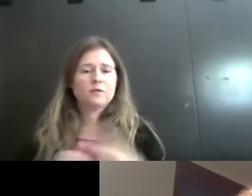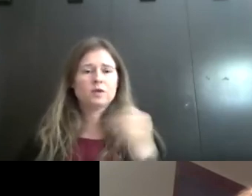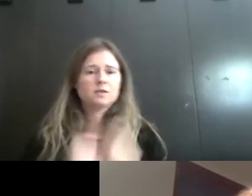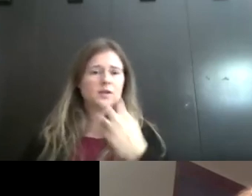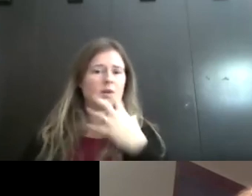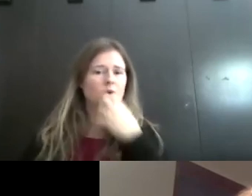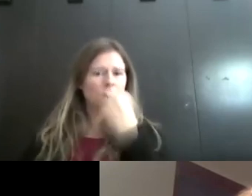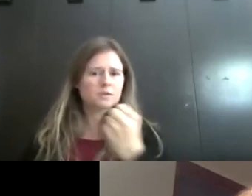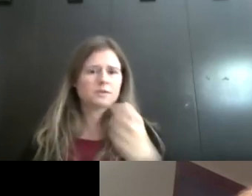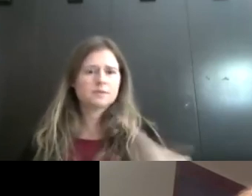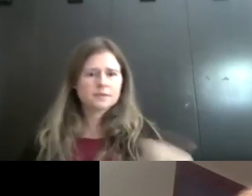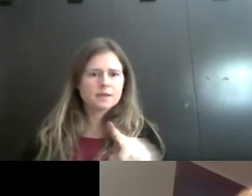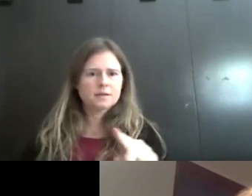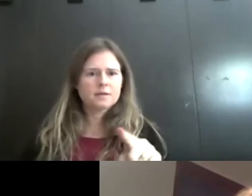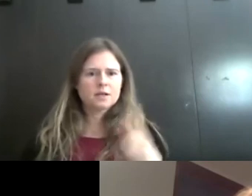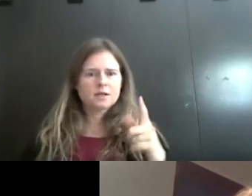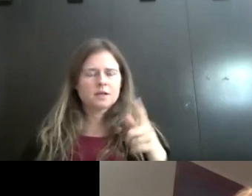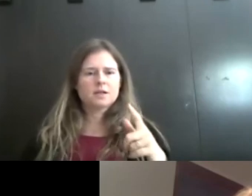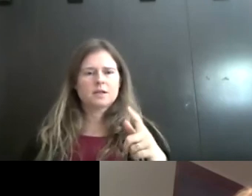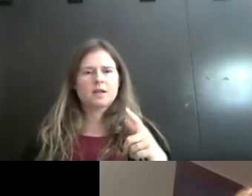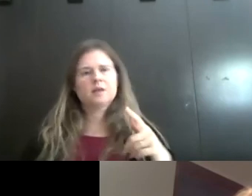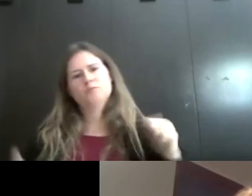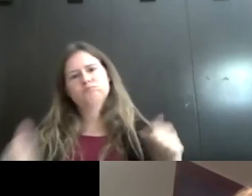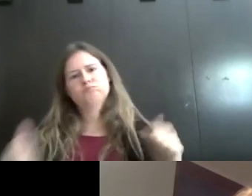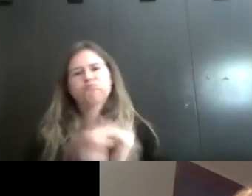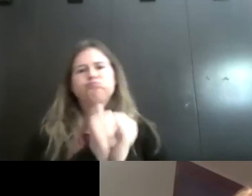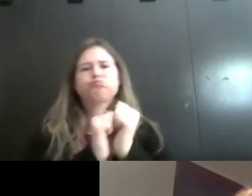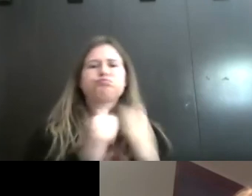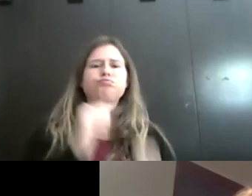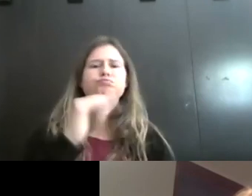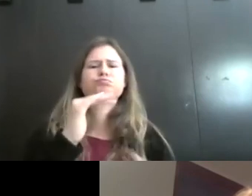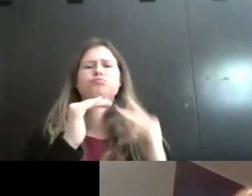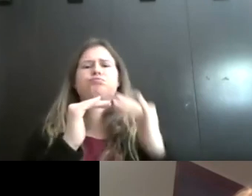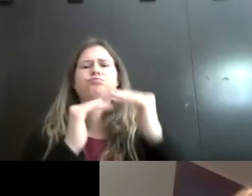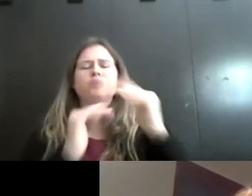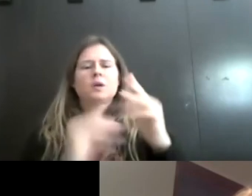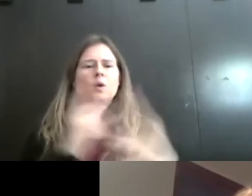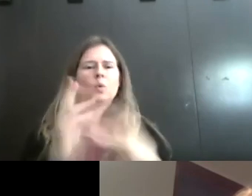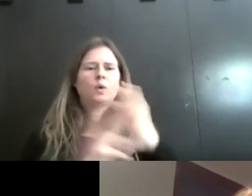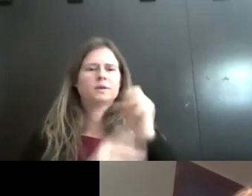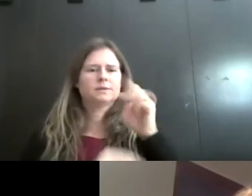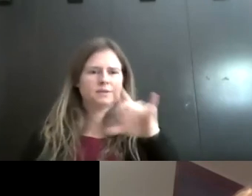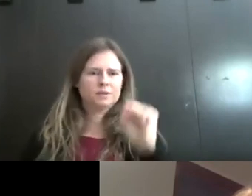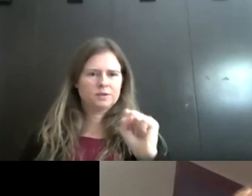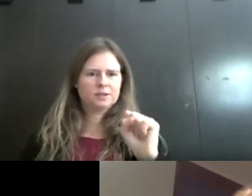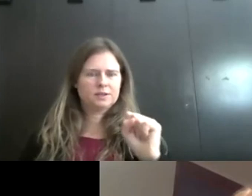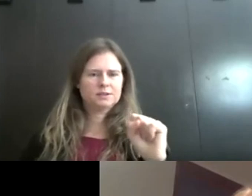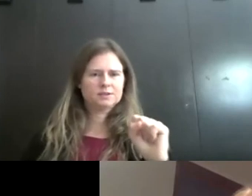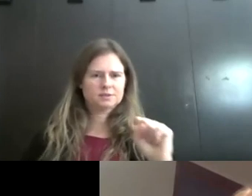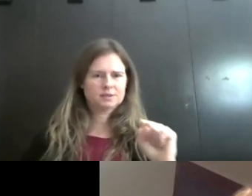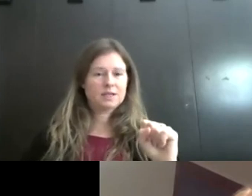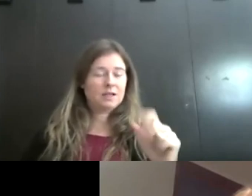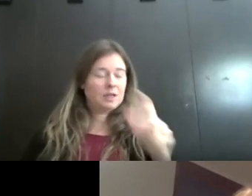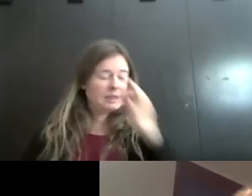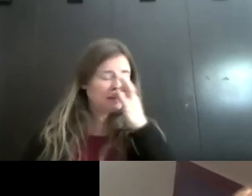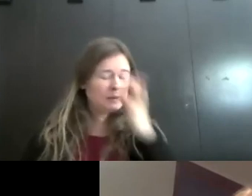Indians, they made it all the ways to the World Series. They were up 3-2 and just about to win that